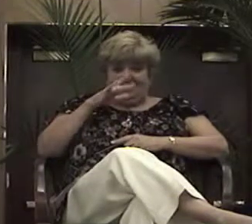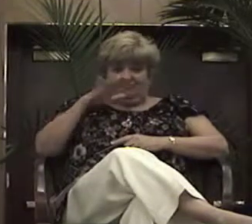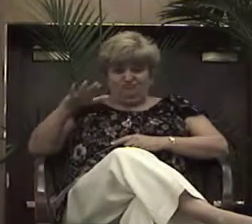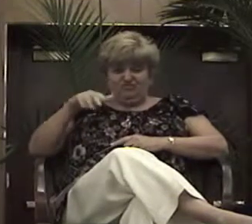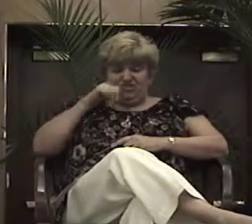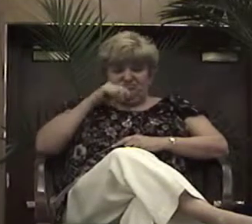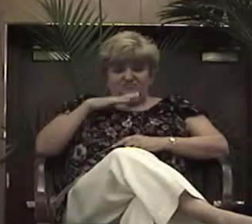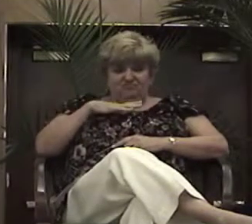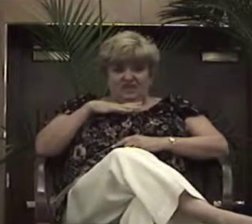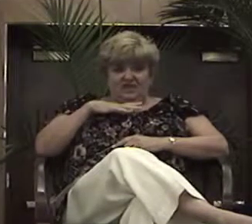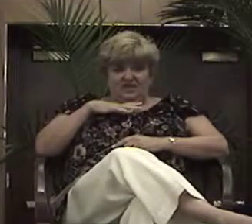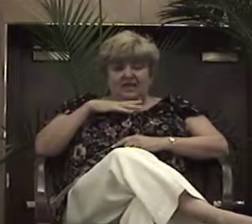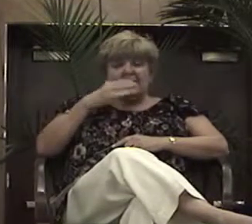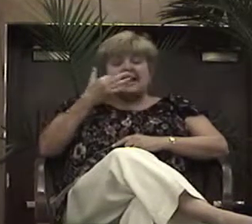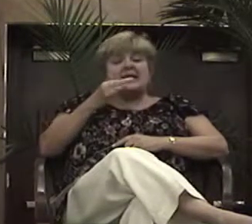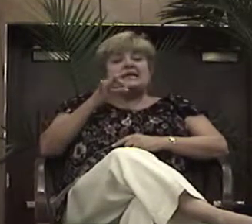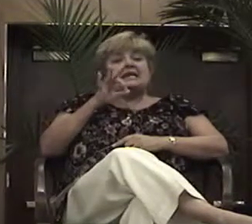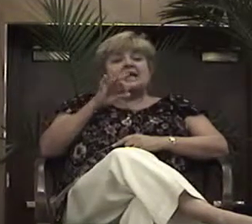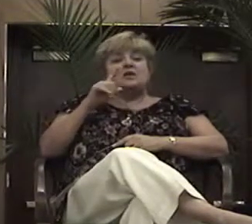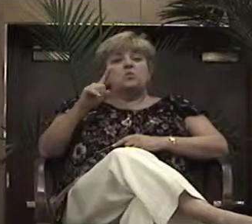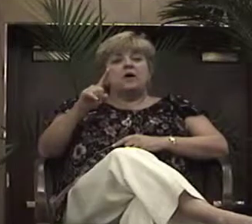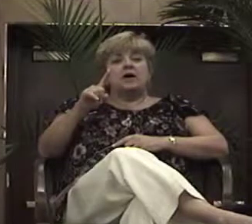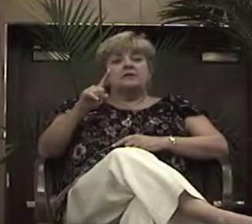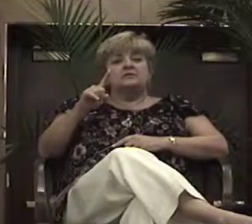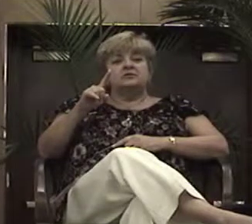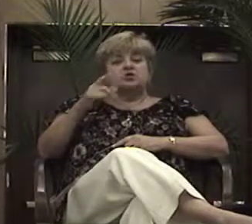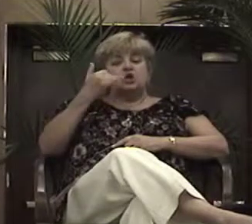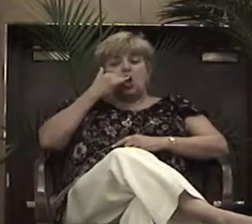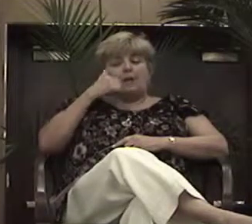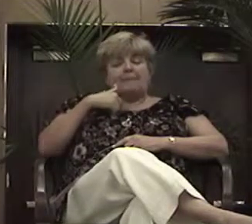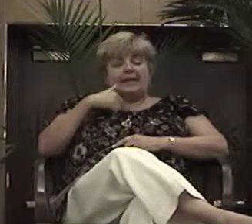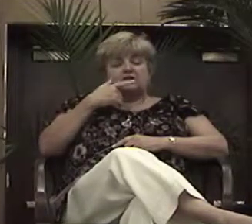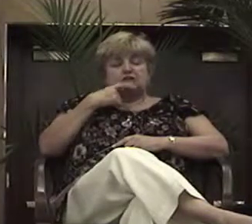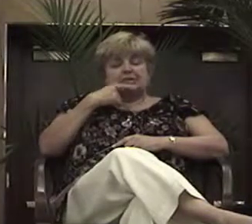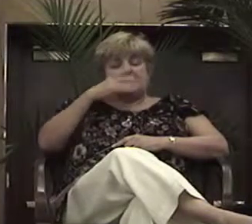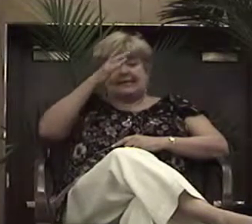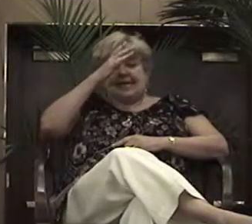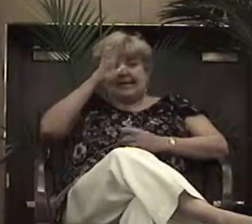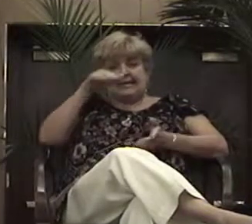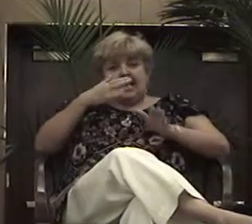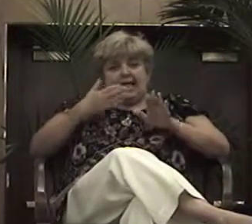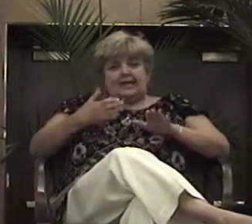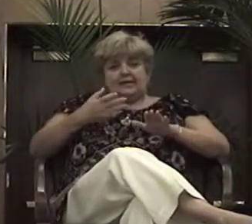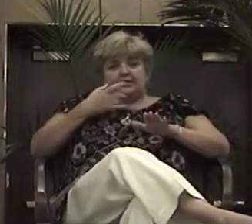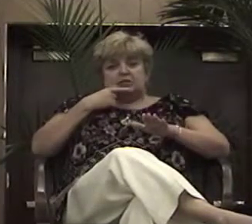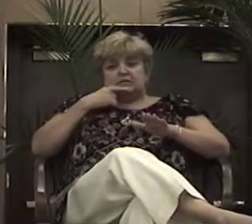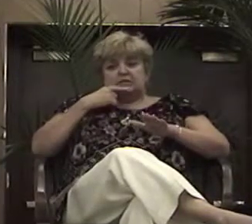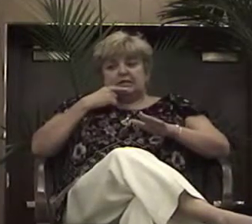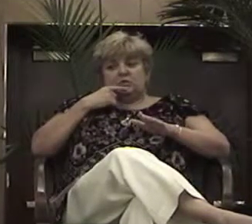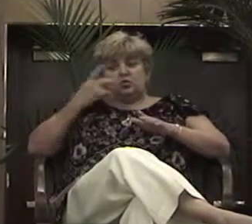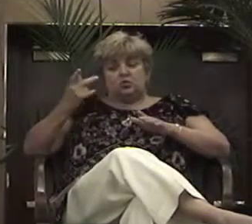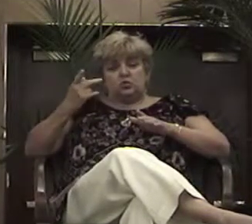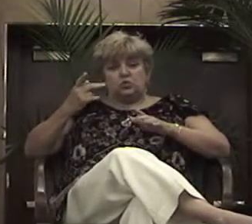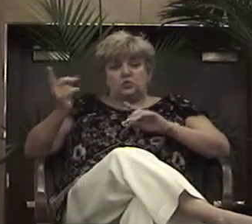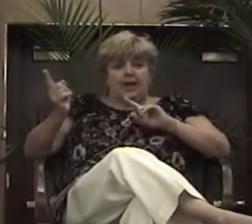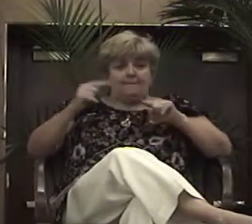1991, she phoned Linda and I and said Daddy had died. She said, would you and Louie come back and pick me up and bring me up and spend her